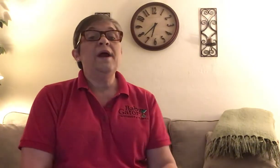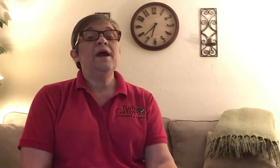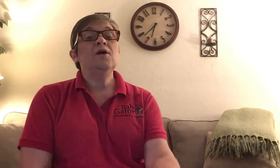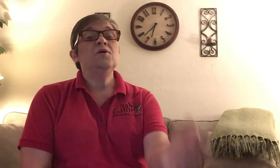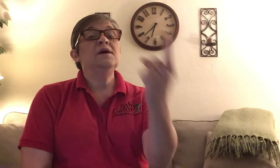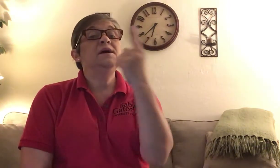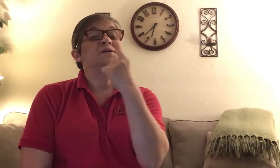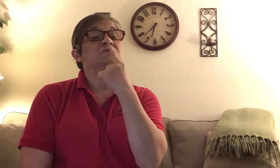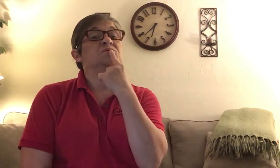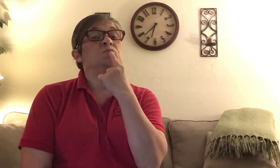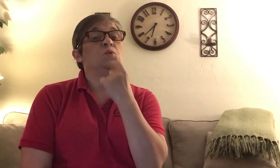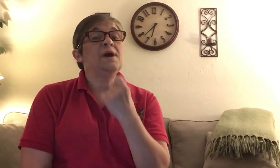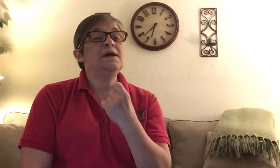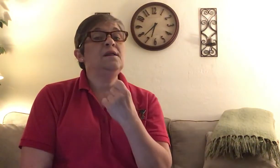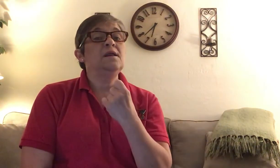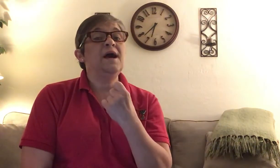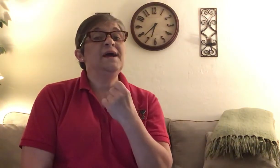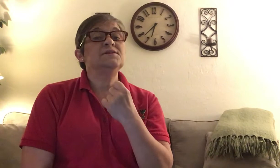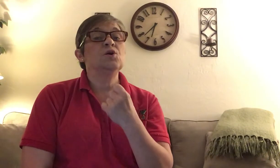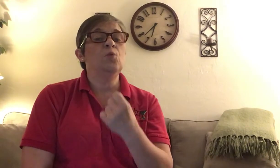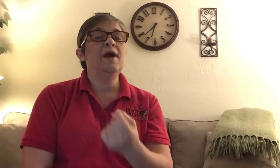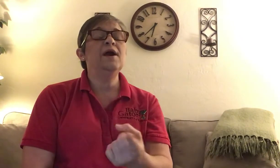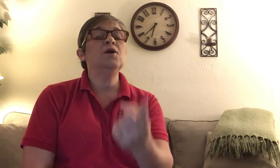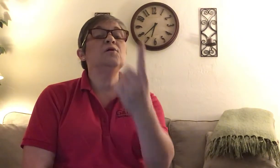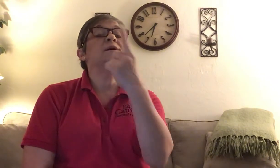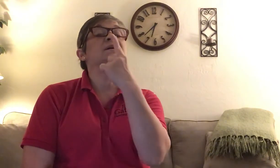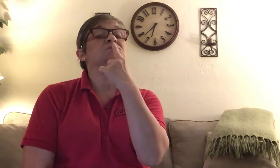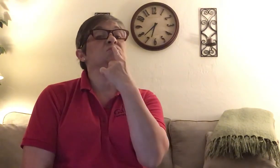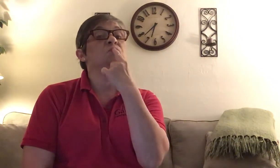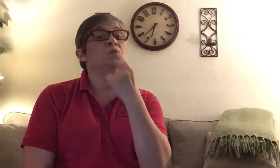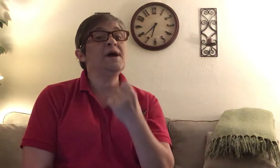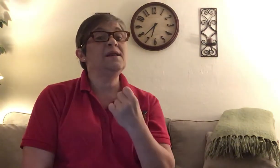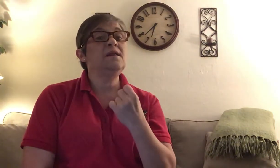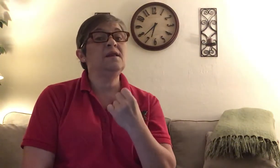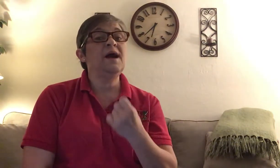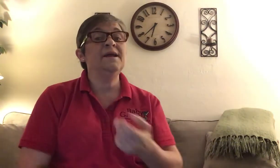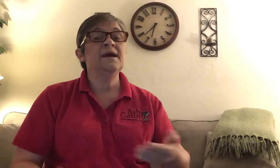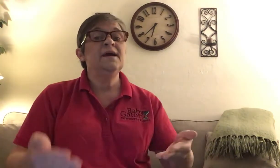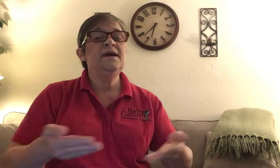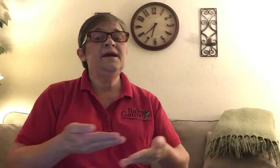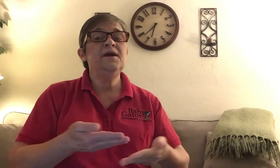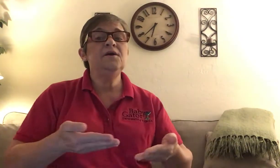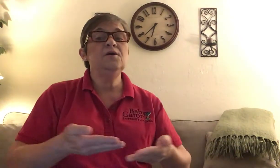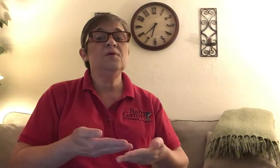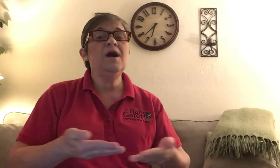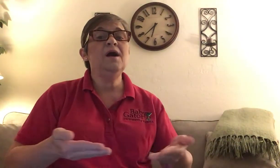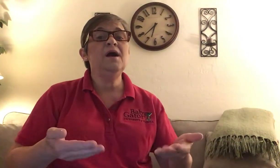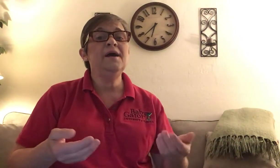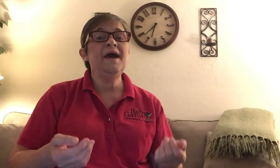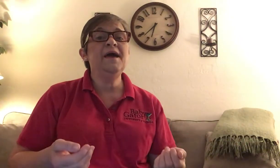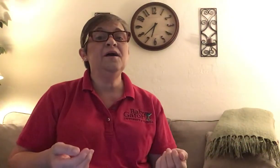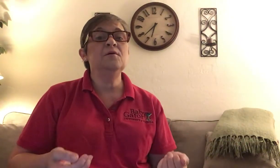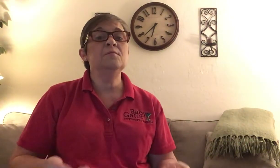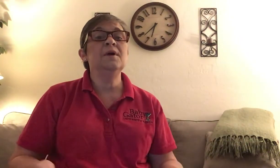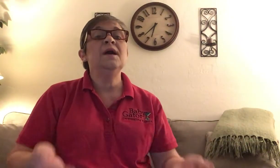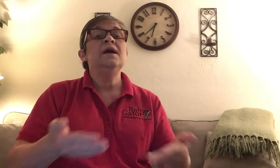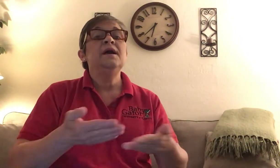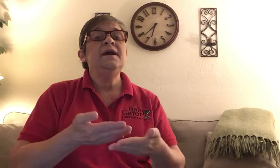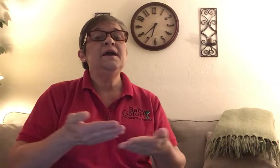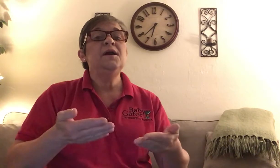Where is red light? Where is red light? Here I am.